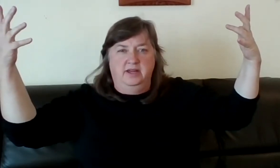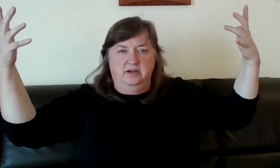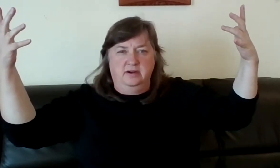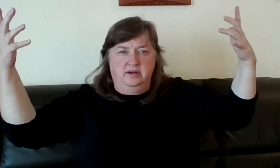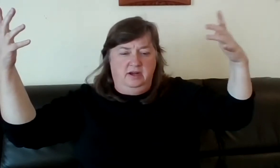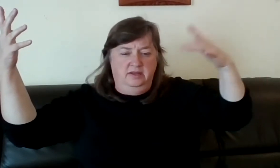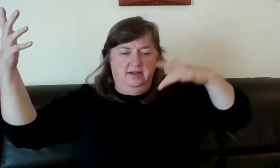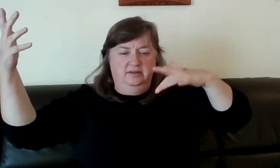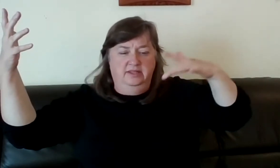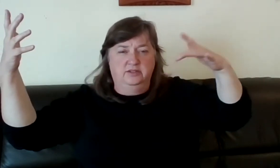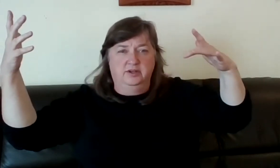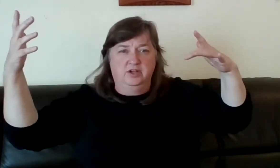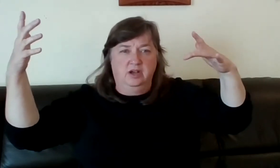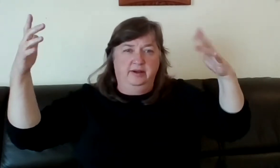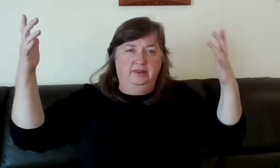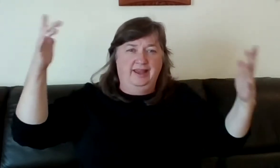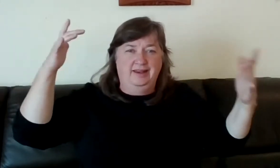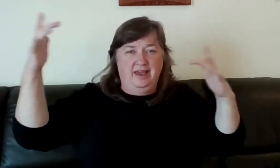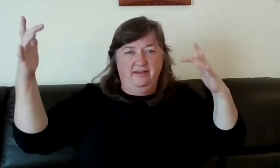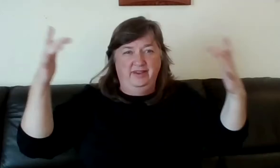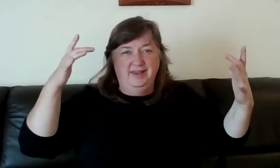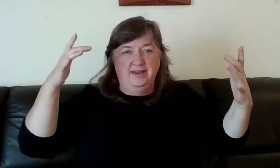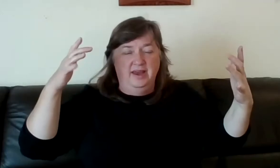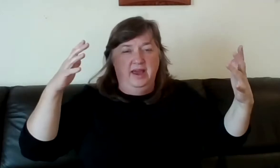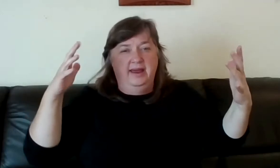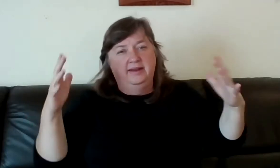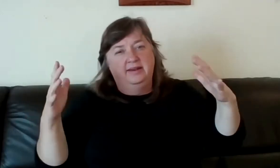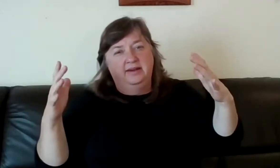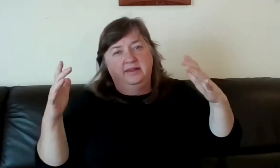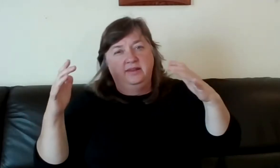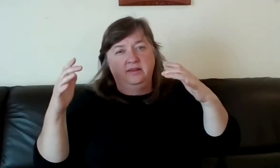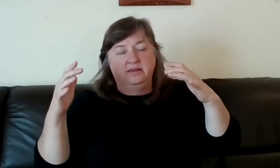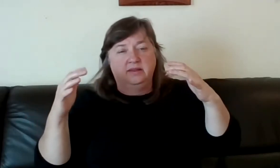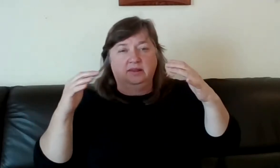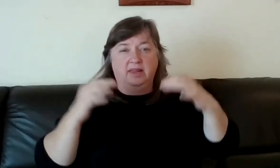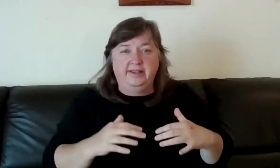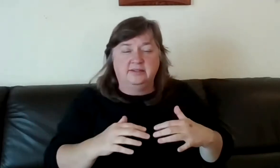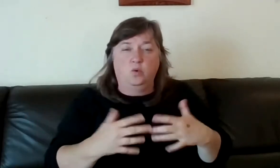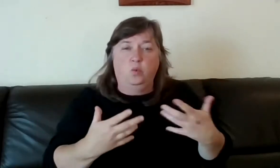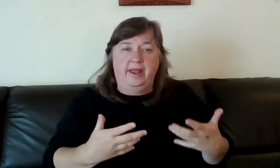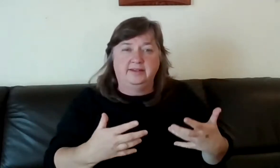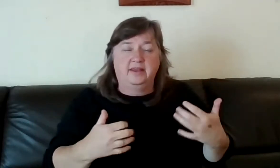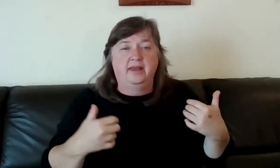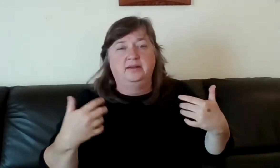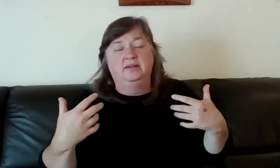Later on down the list, we're going to talk about light and heavy, and the light weight and